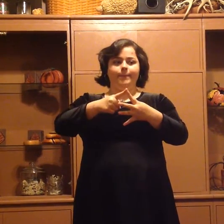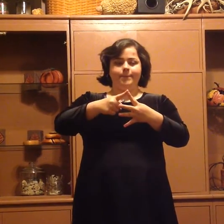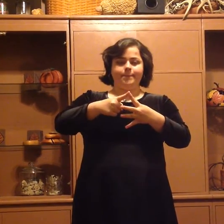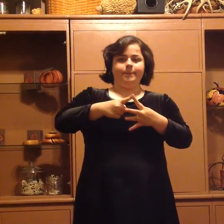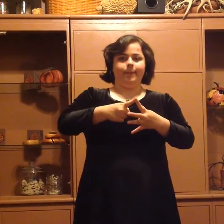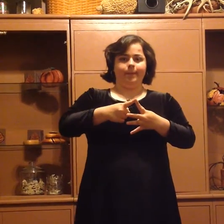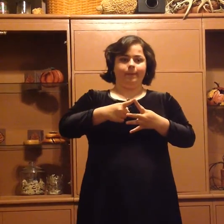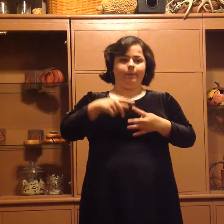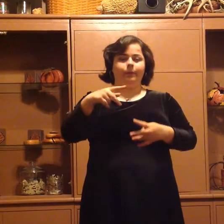a night bear,